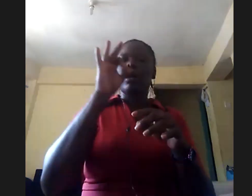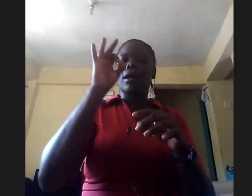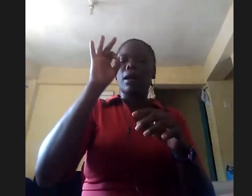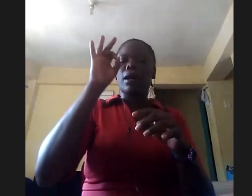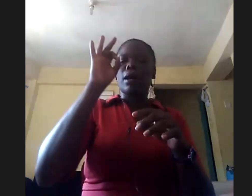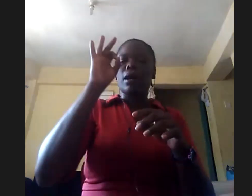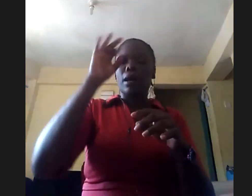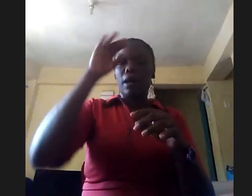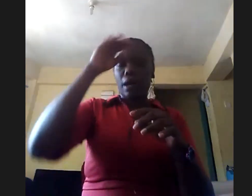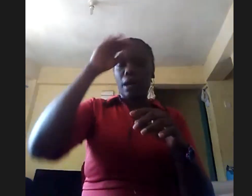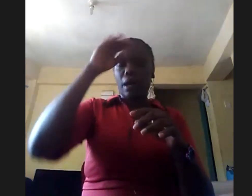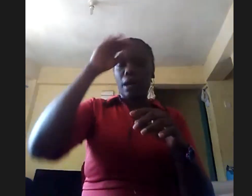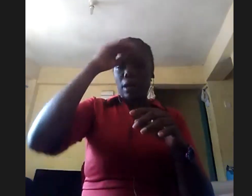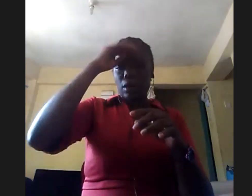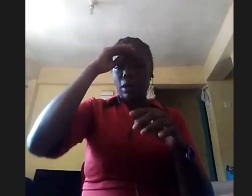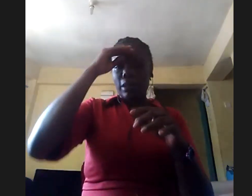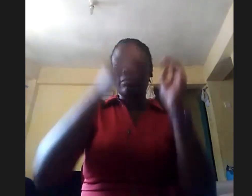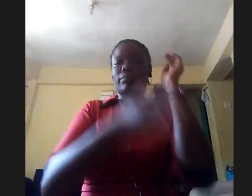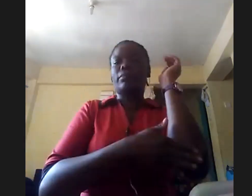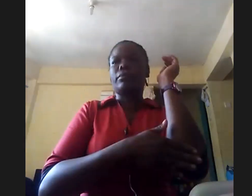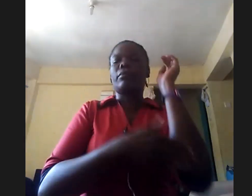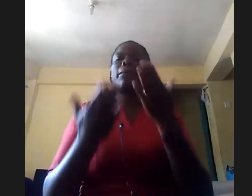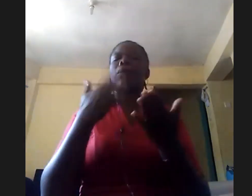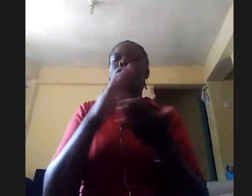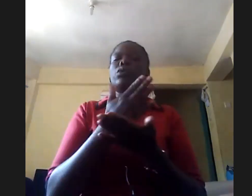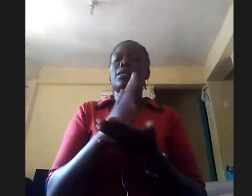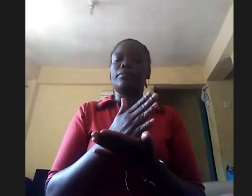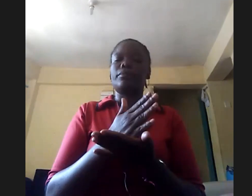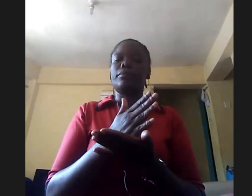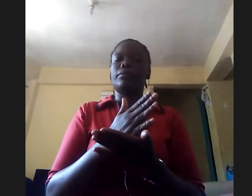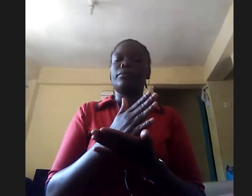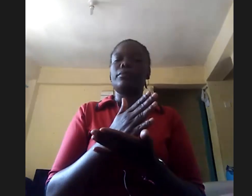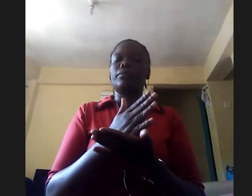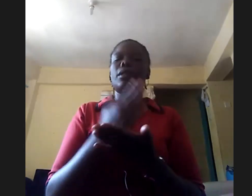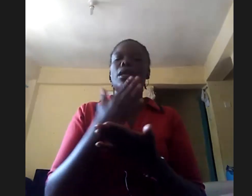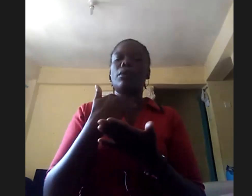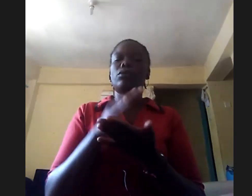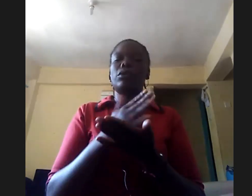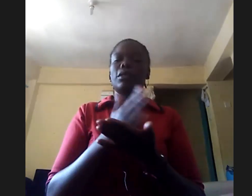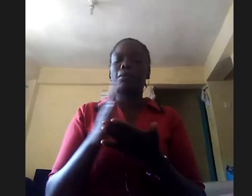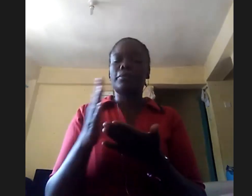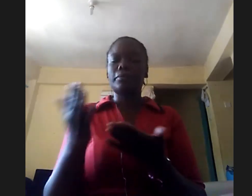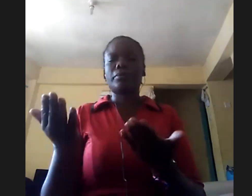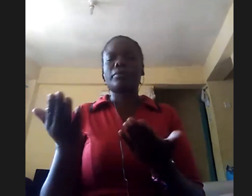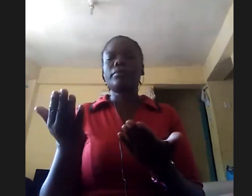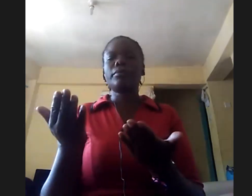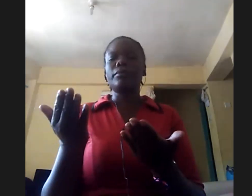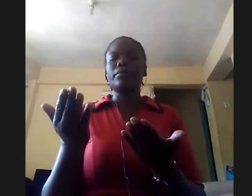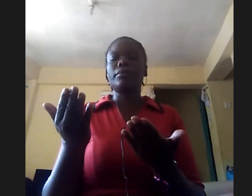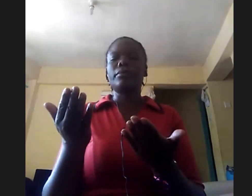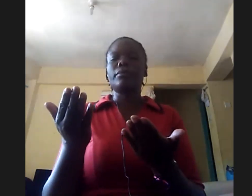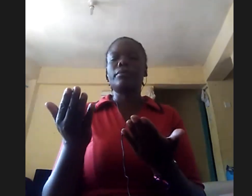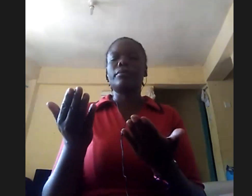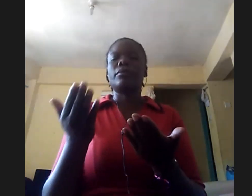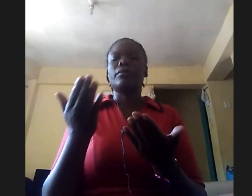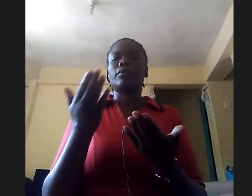Probably I wanted to share, it's just, okay. there's no need. Let me not use my PowerPoint. I